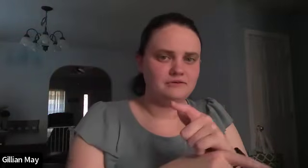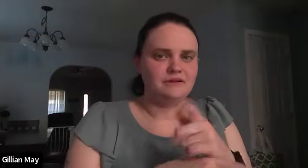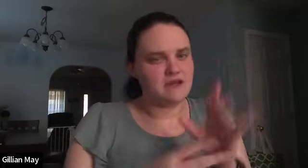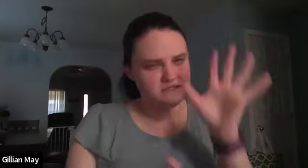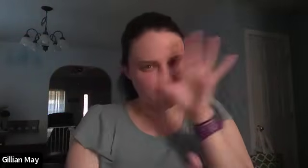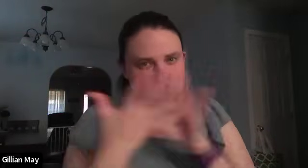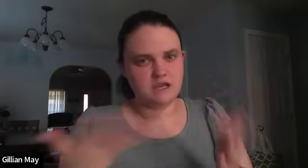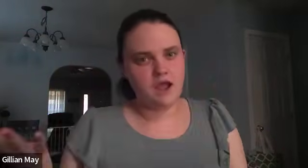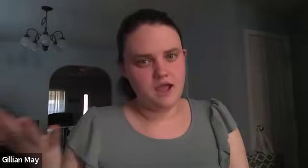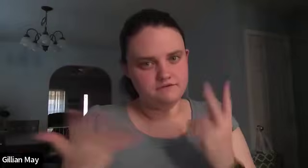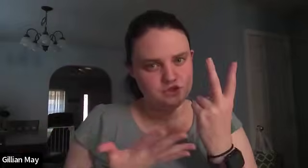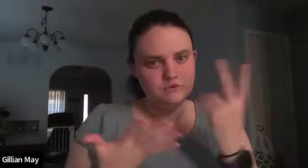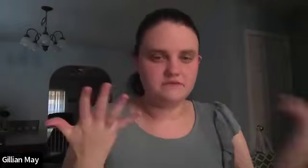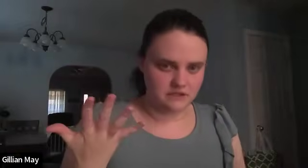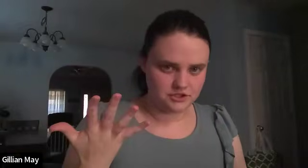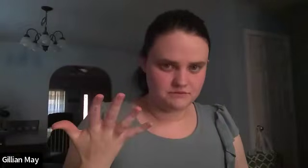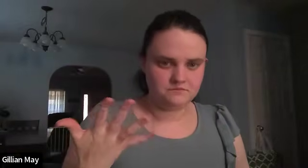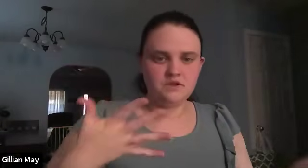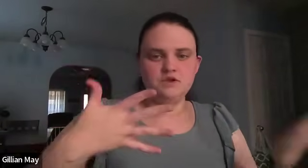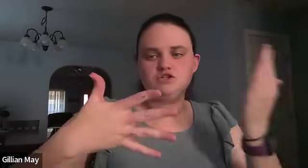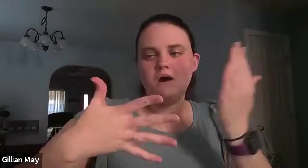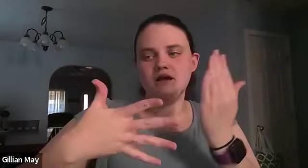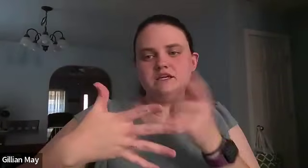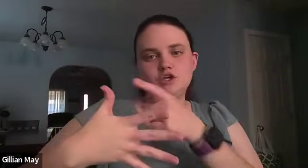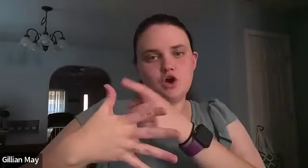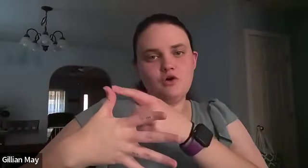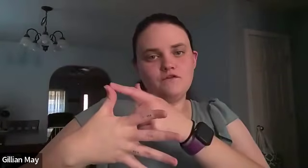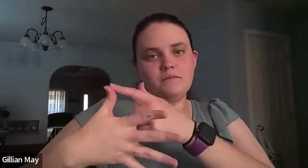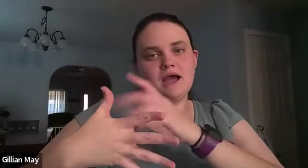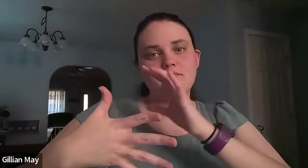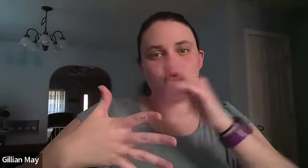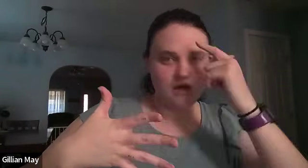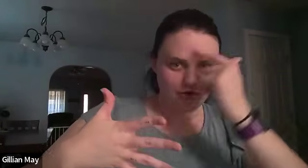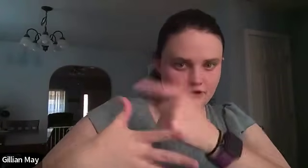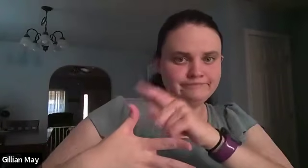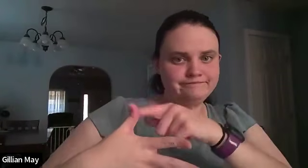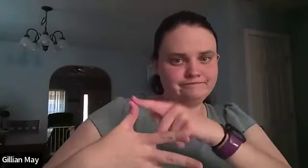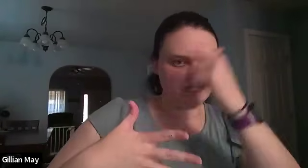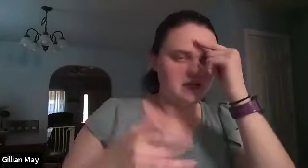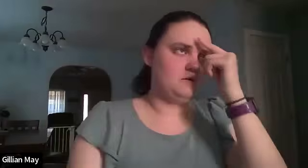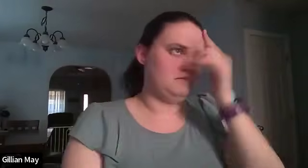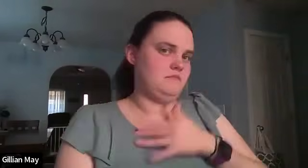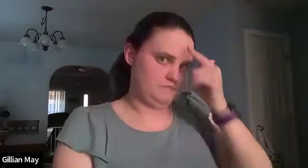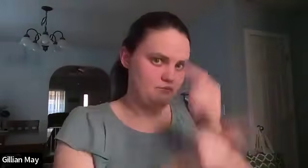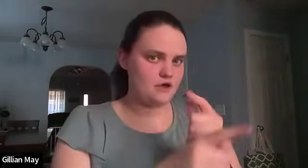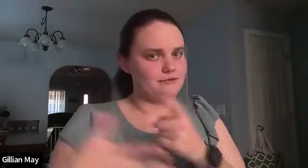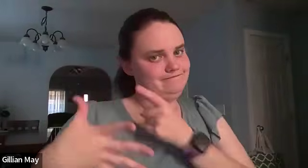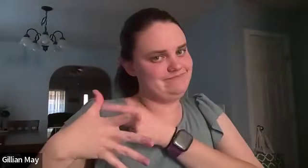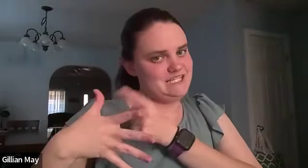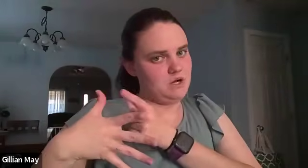brother. That's confusing. I have two of each. So I can go for my brother, I can go, my brother, this